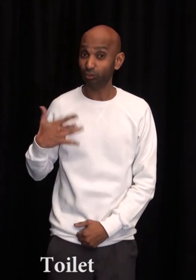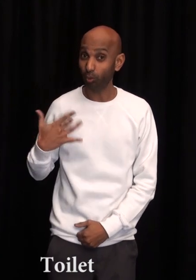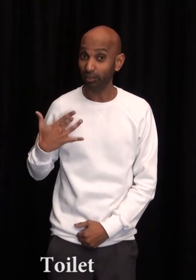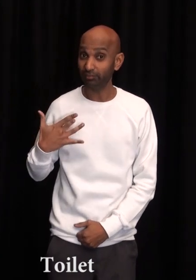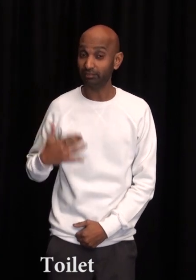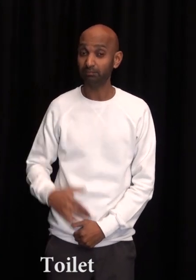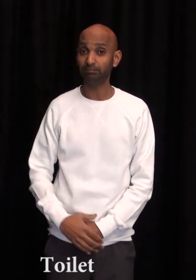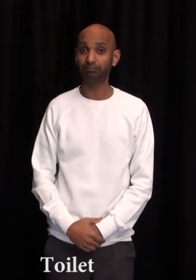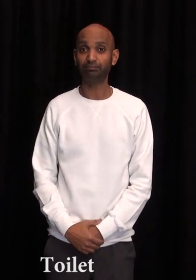toilet.